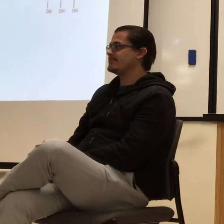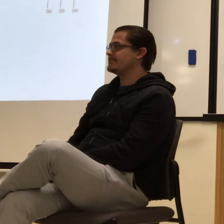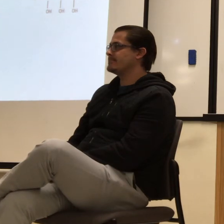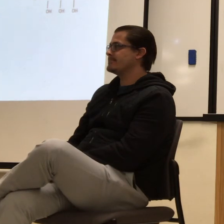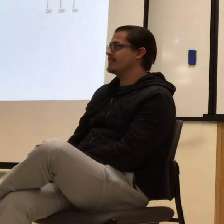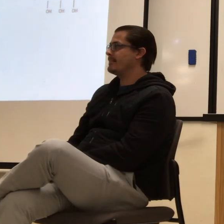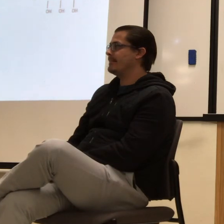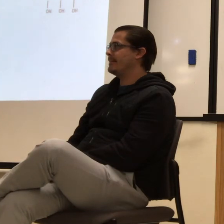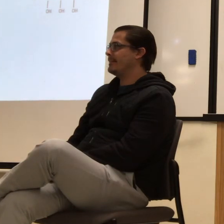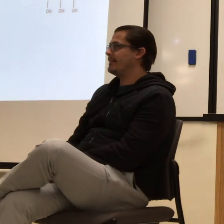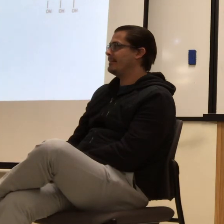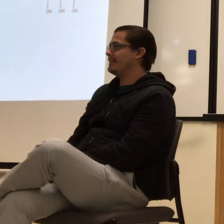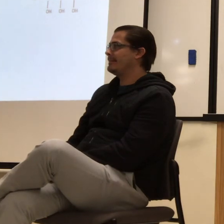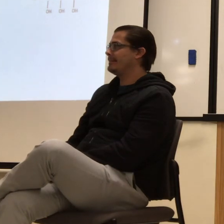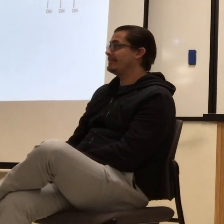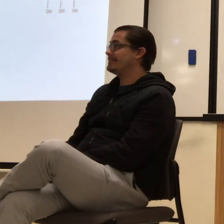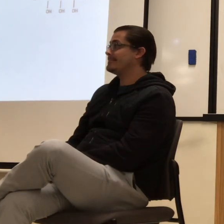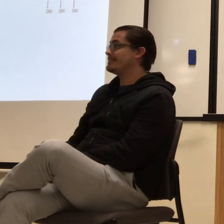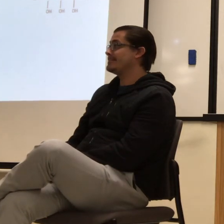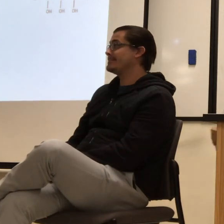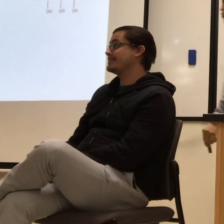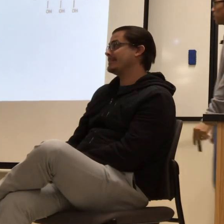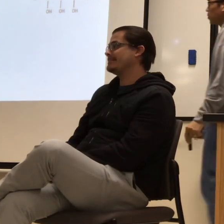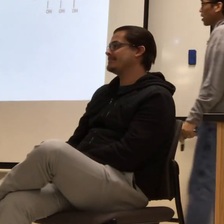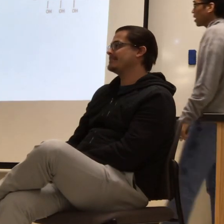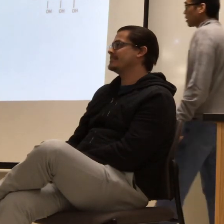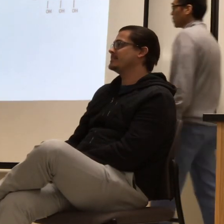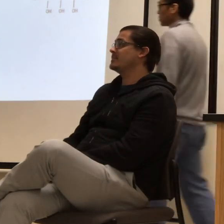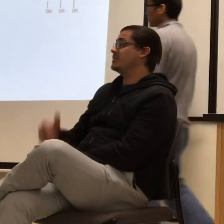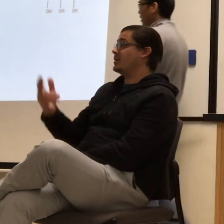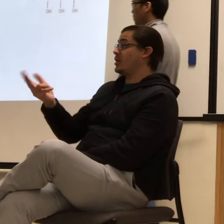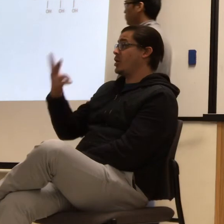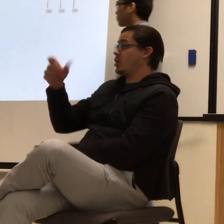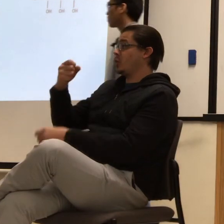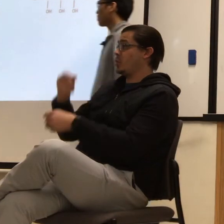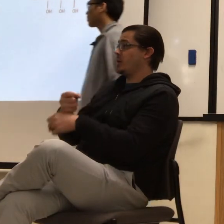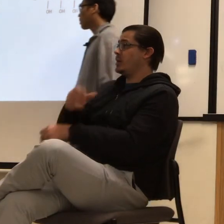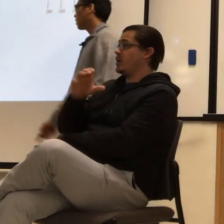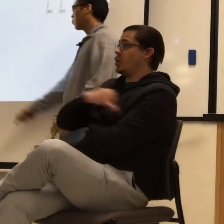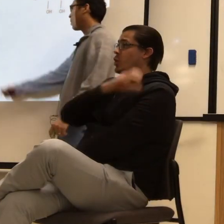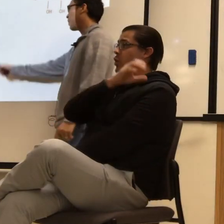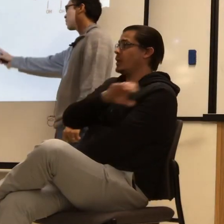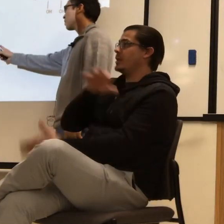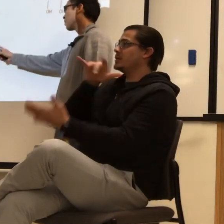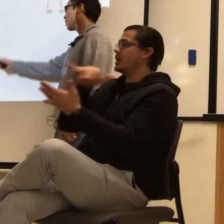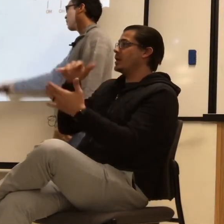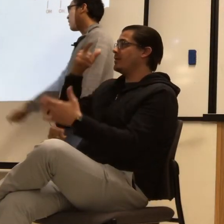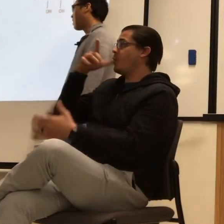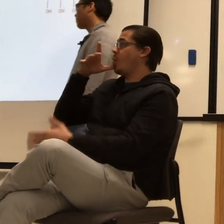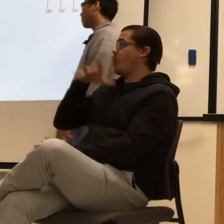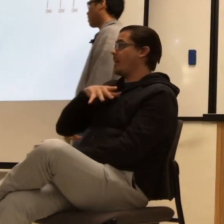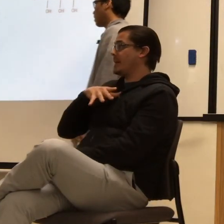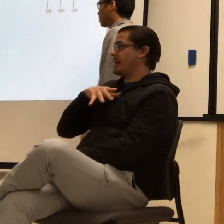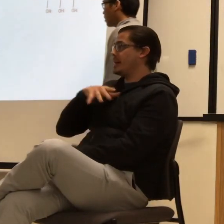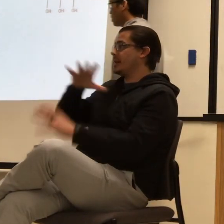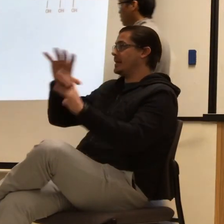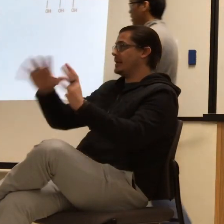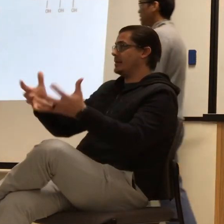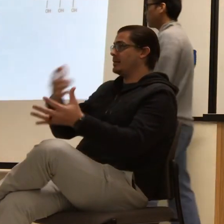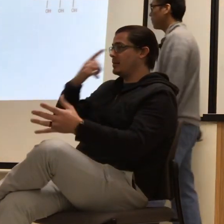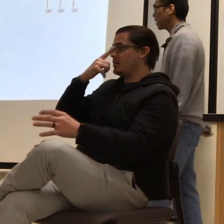Well, anyway, you don't have to know the chemical structure there. But they did a 3-year clinical study in women, and they gave them